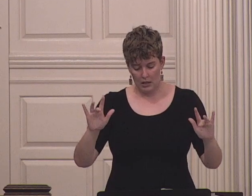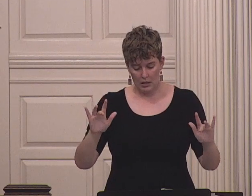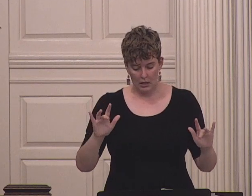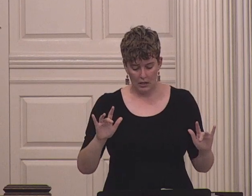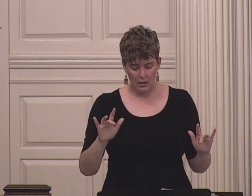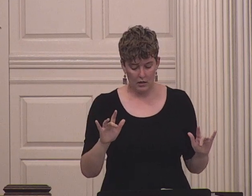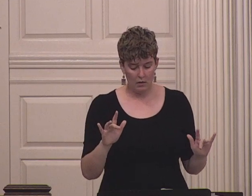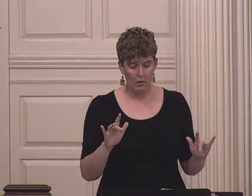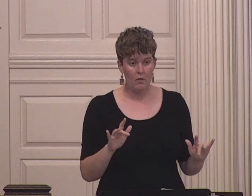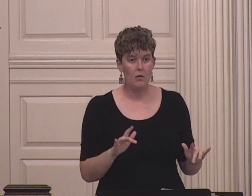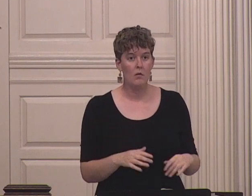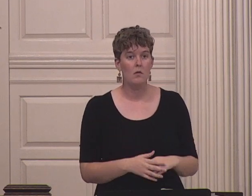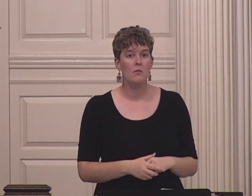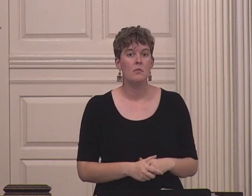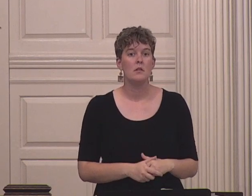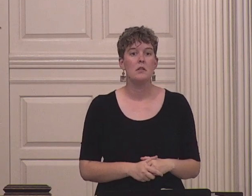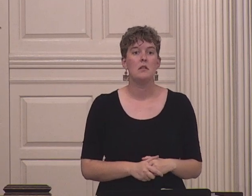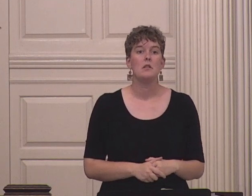miserere